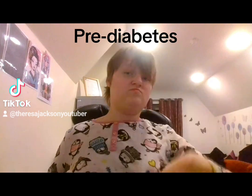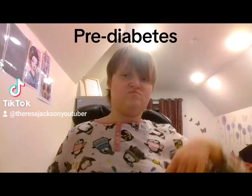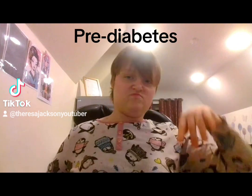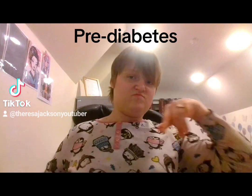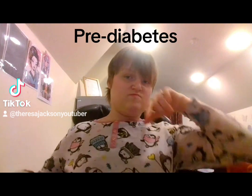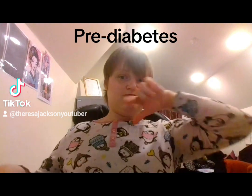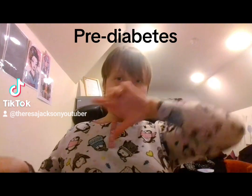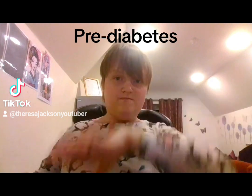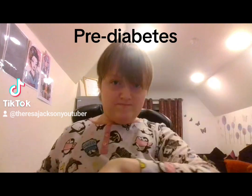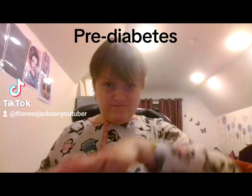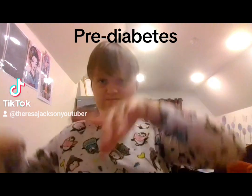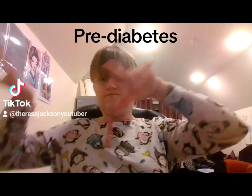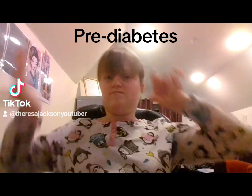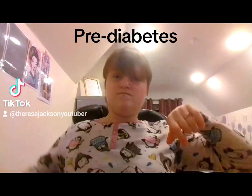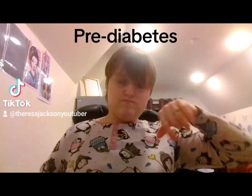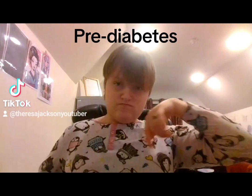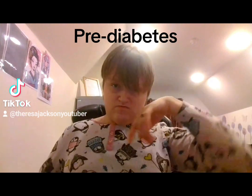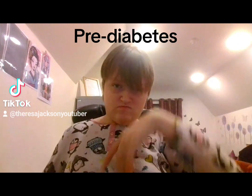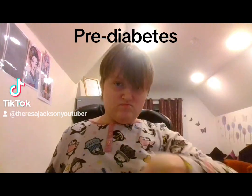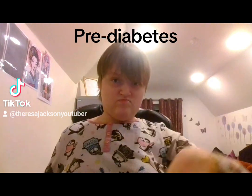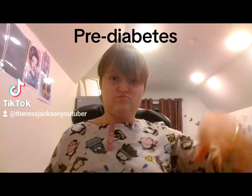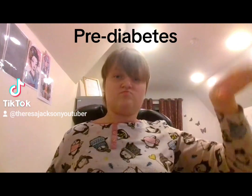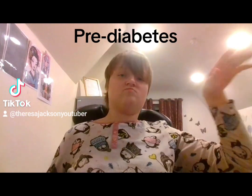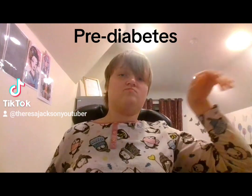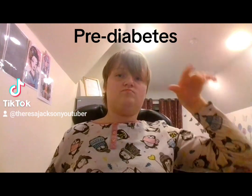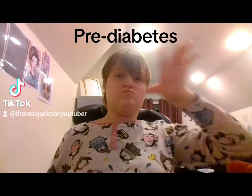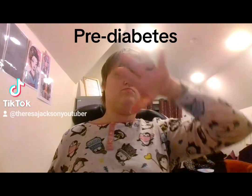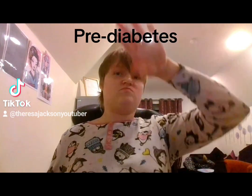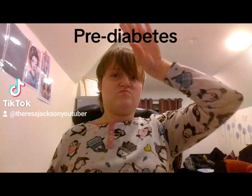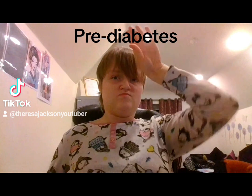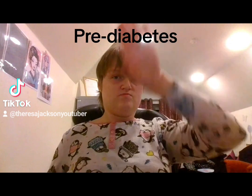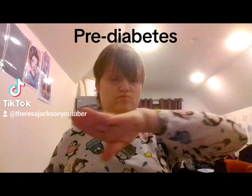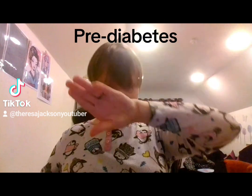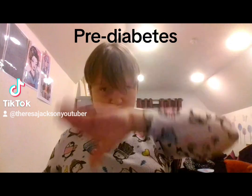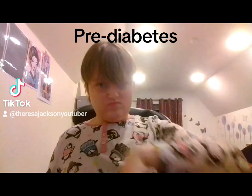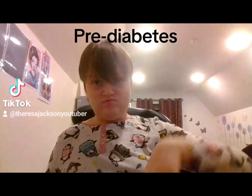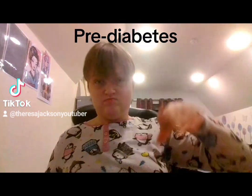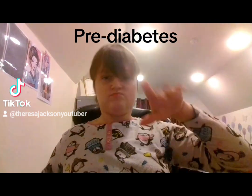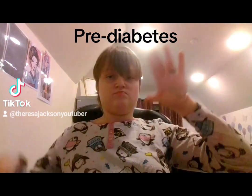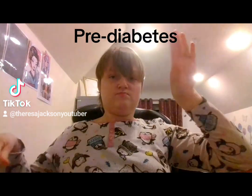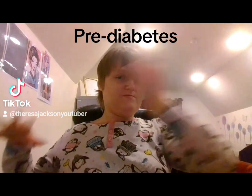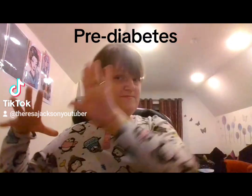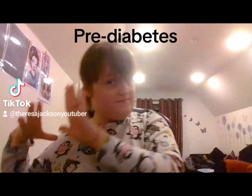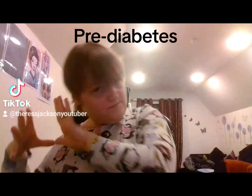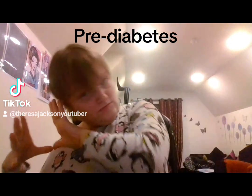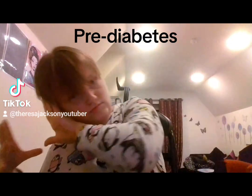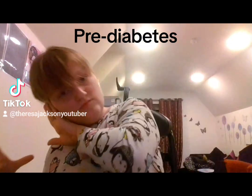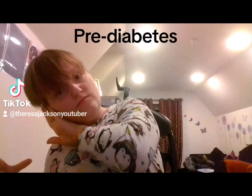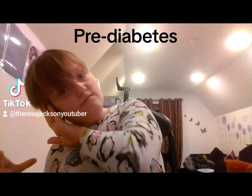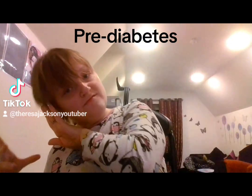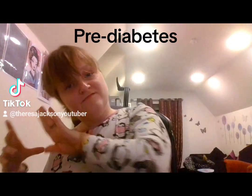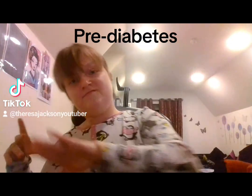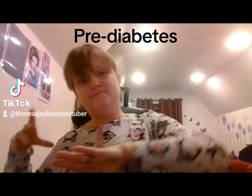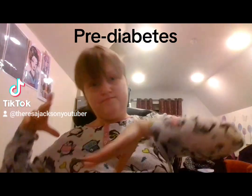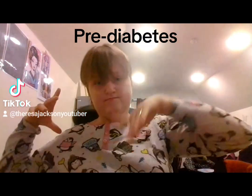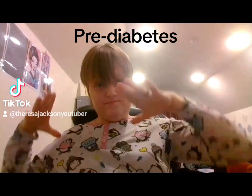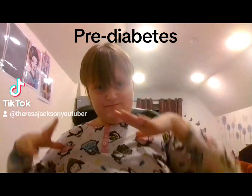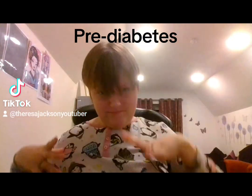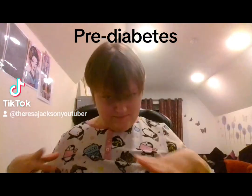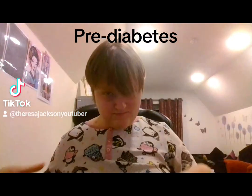toilet more often, especially at night, feeling more tired, because your body can't get